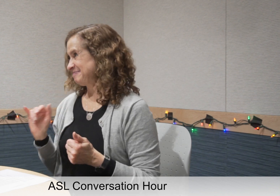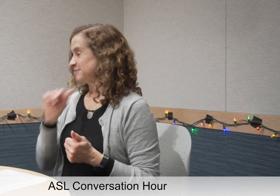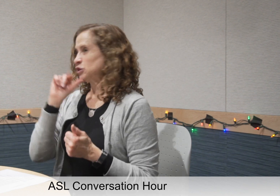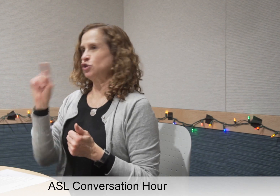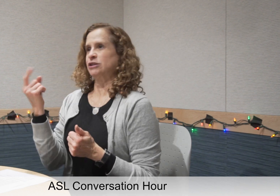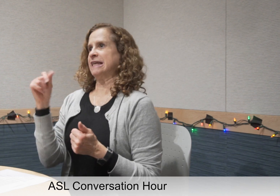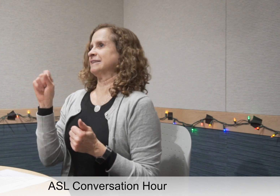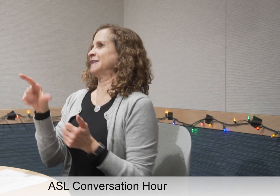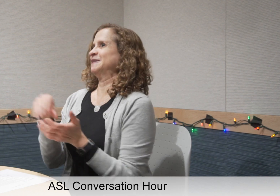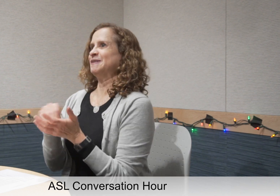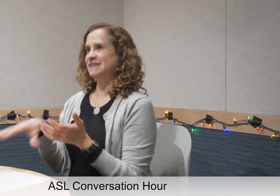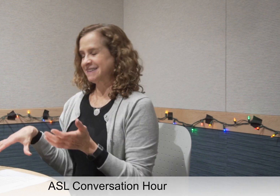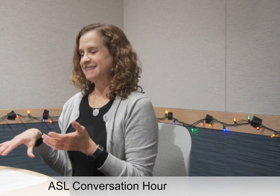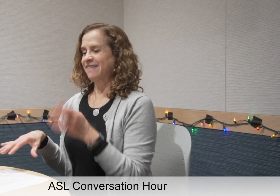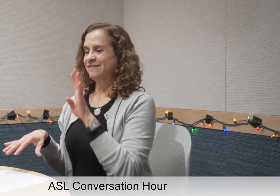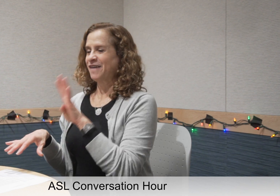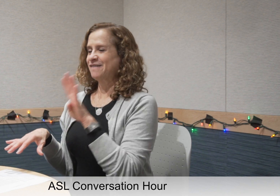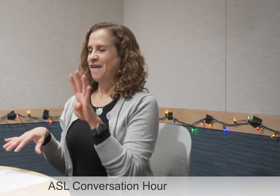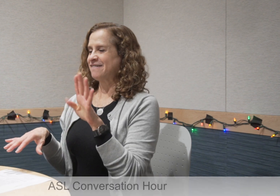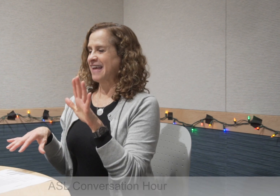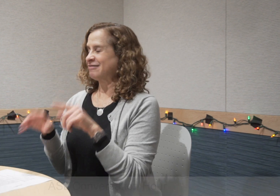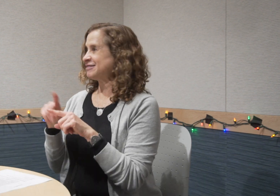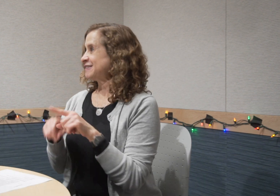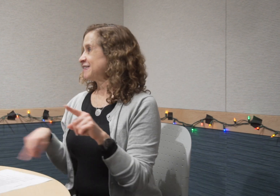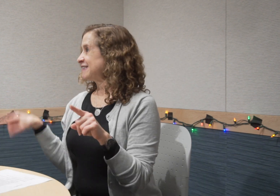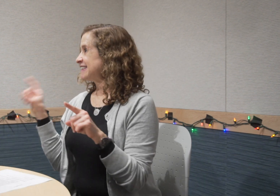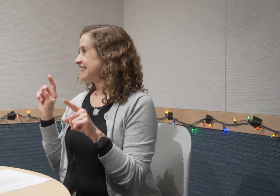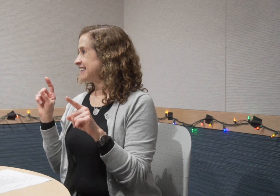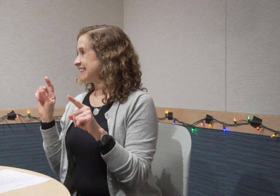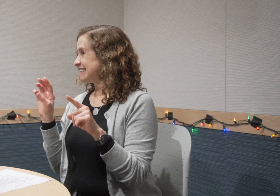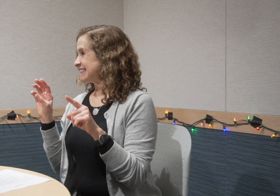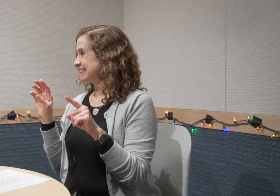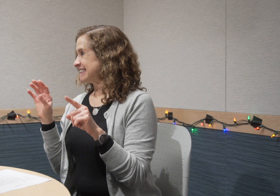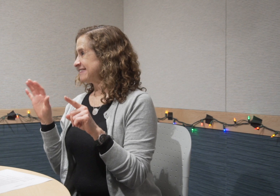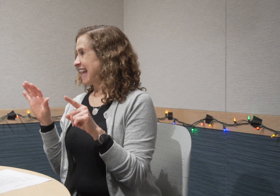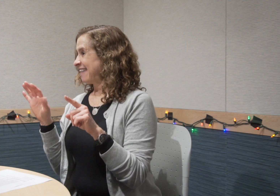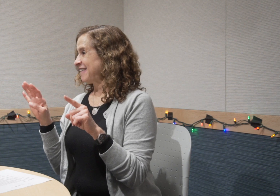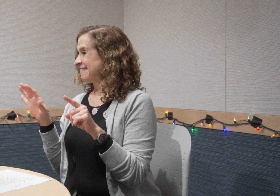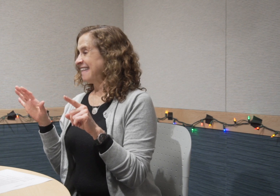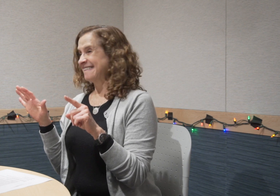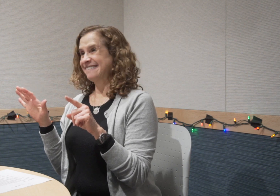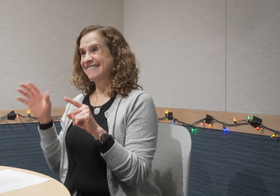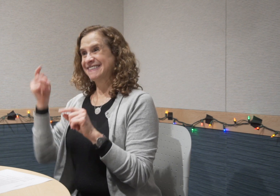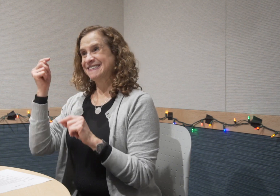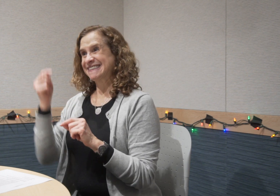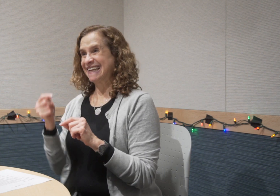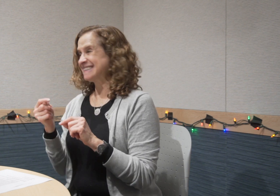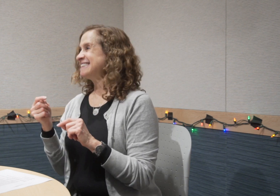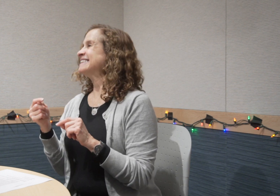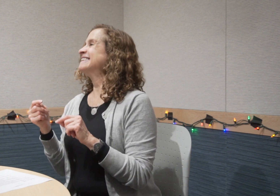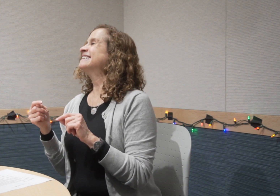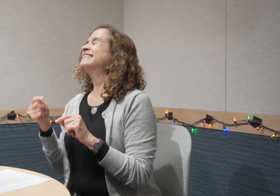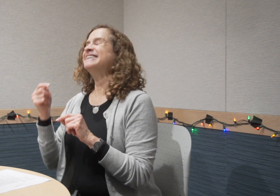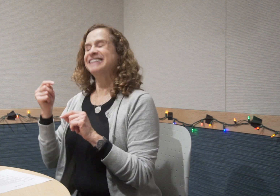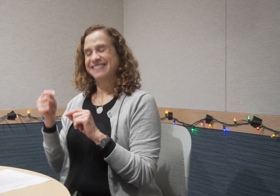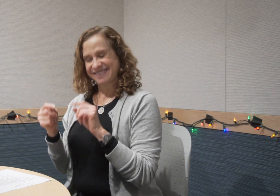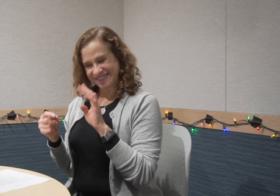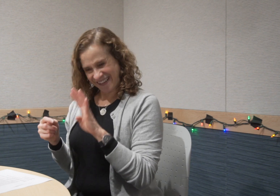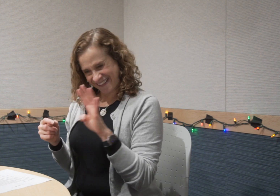ASL chatting hour. So 4:45 to 5:45 every